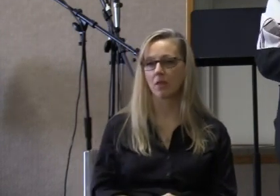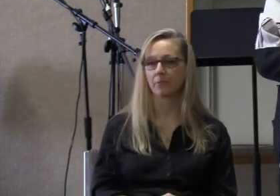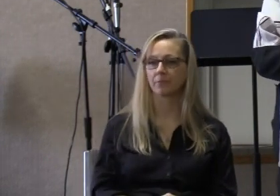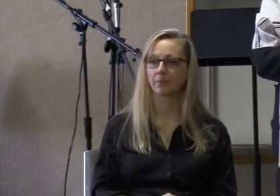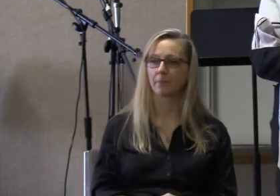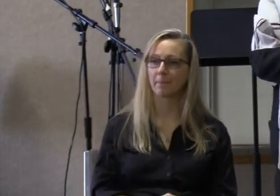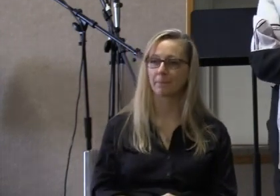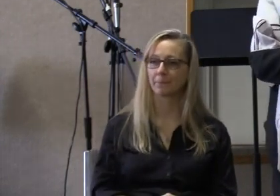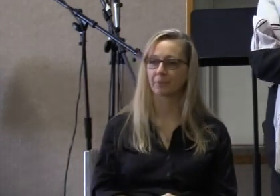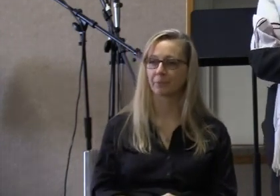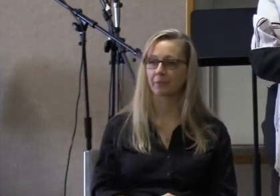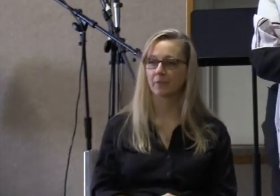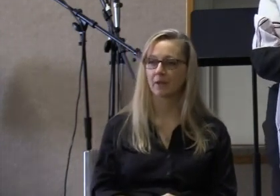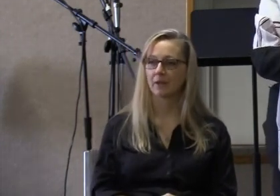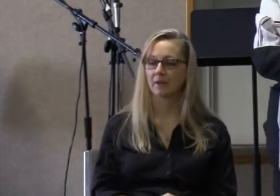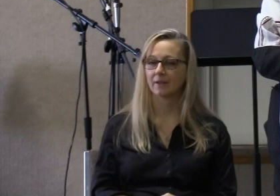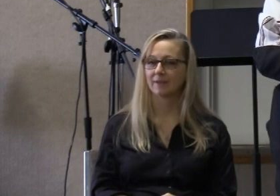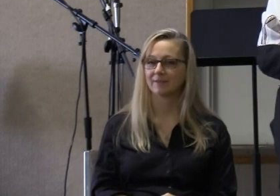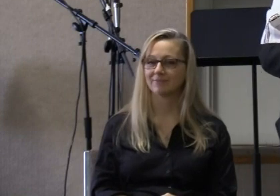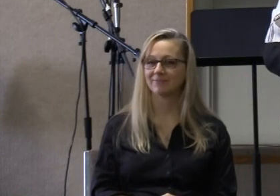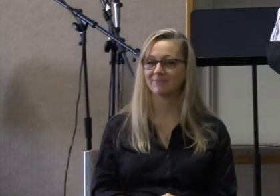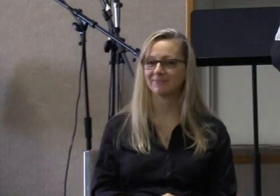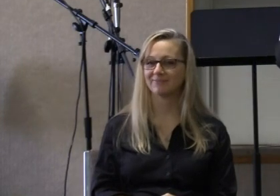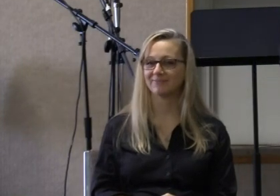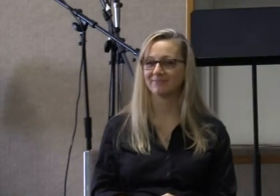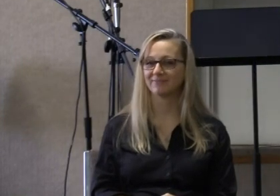God wants you to want?